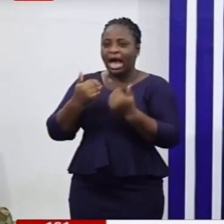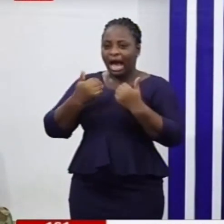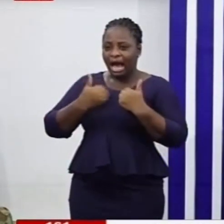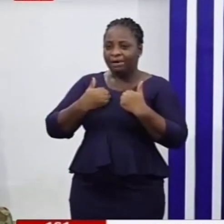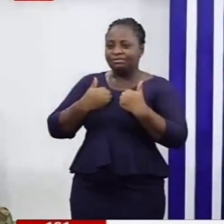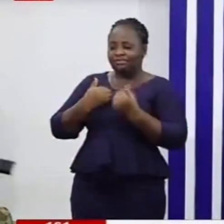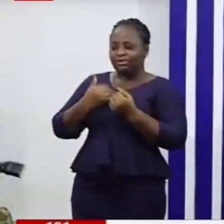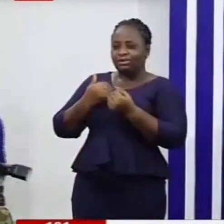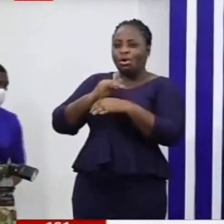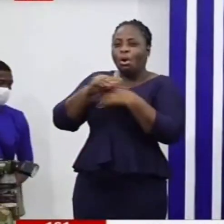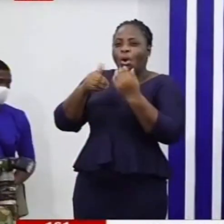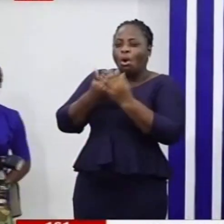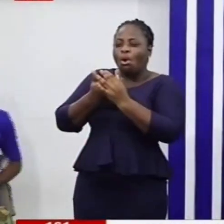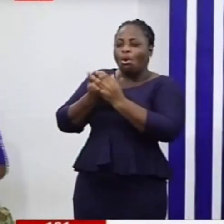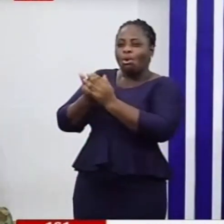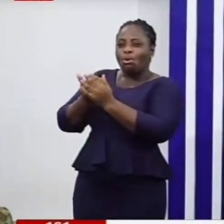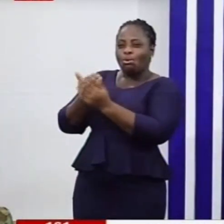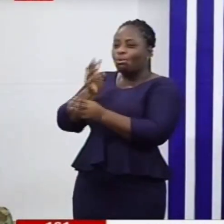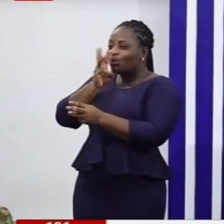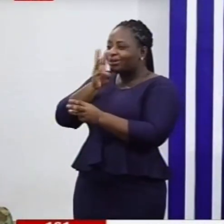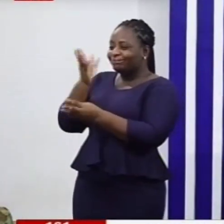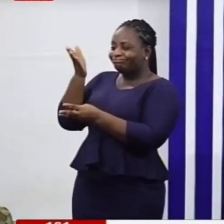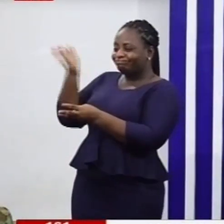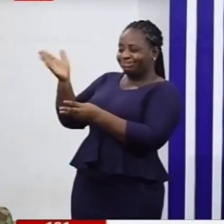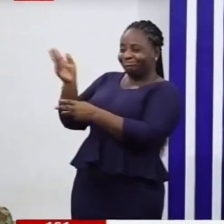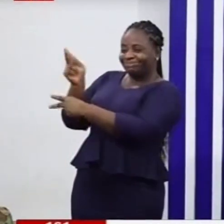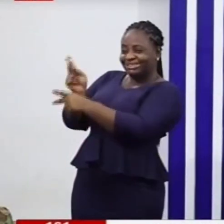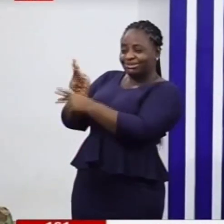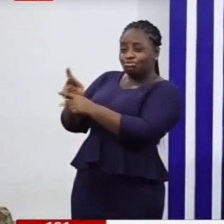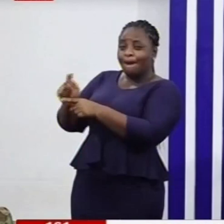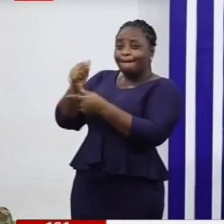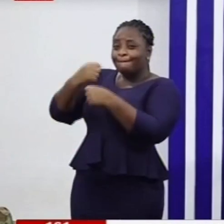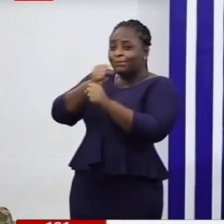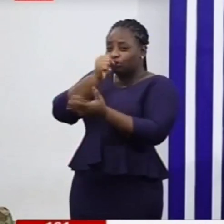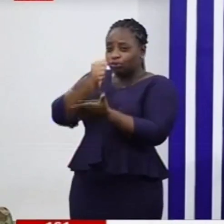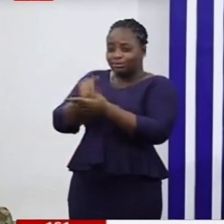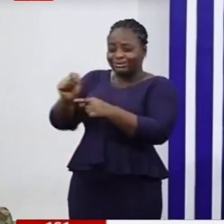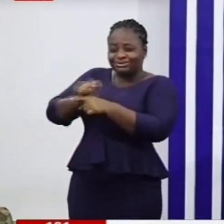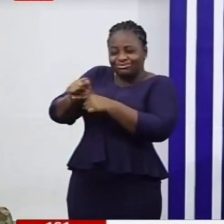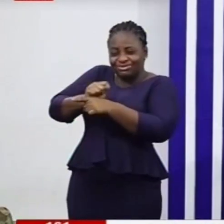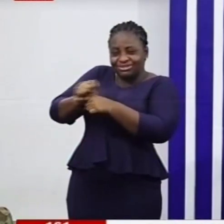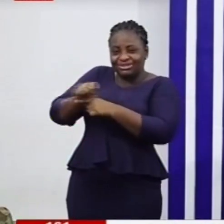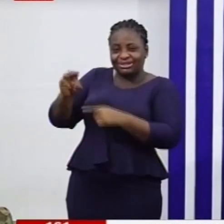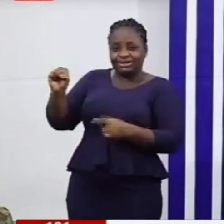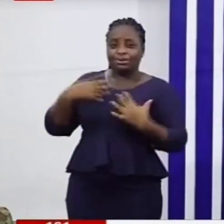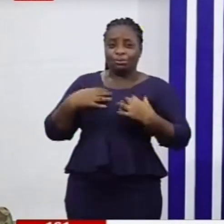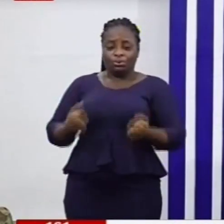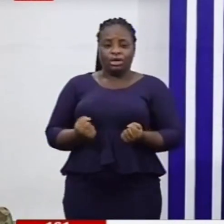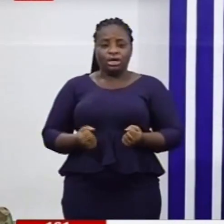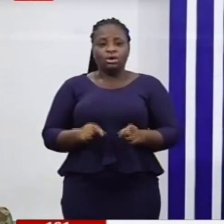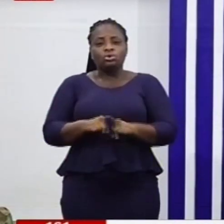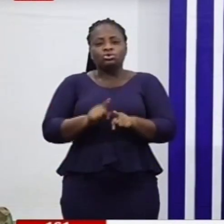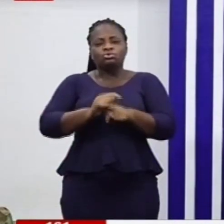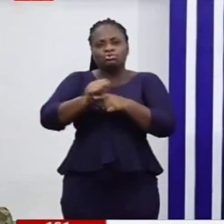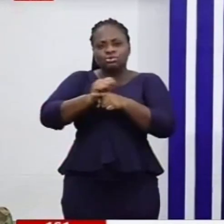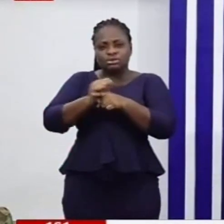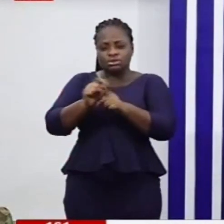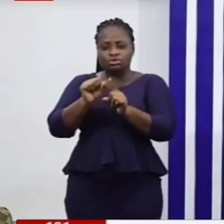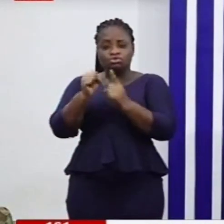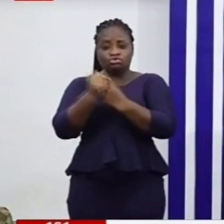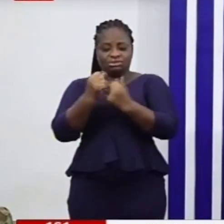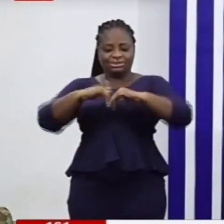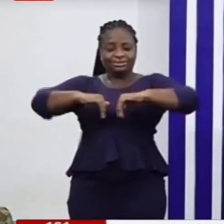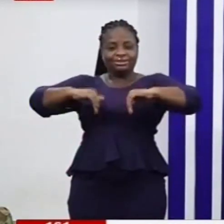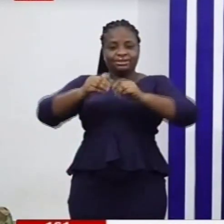the compound where they are going to be kept and make sure that we train them to do the personal hygiene. We are also going to train them on social distancing.